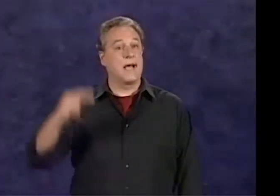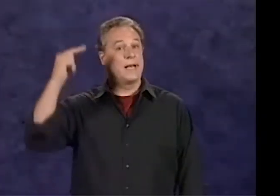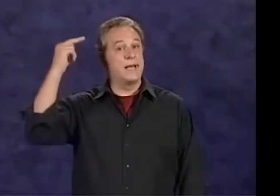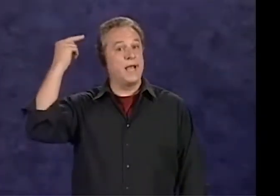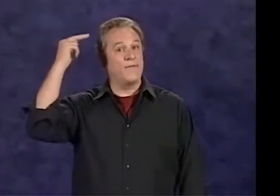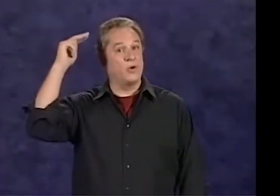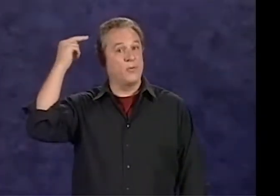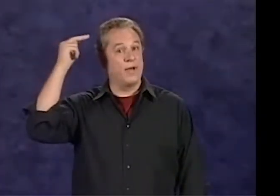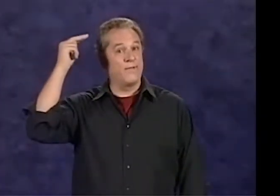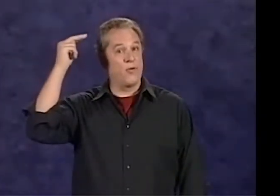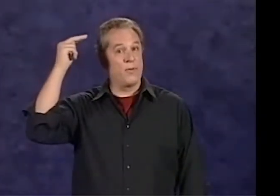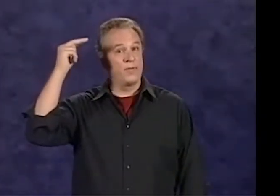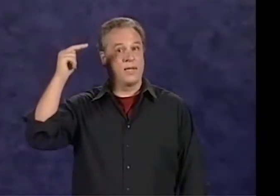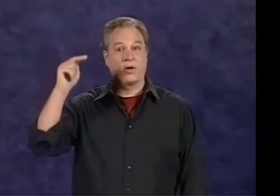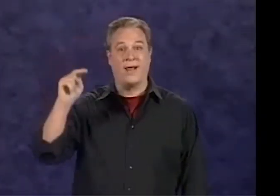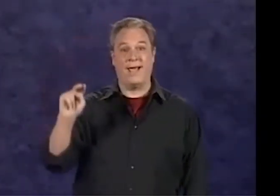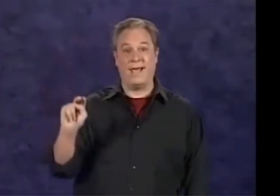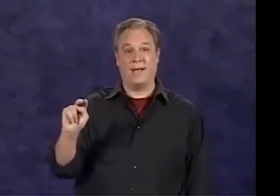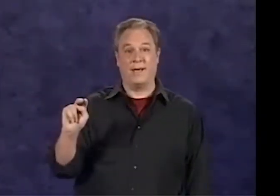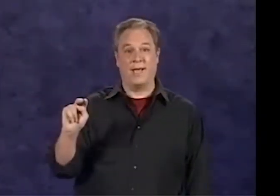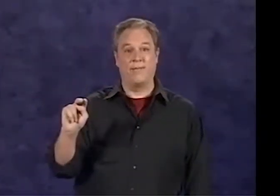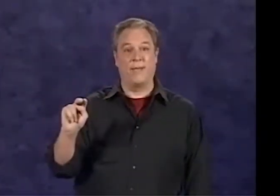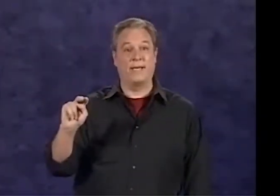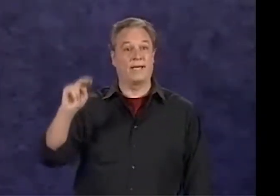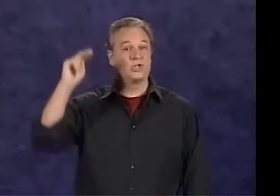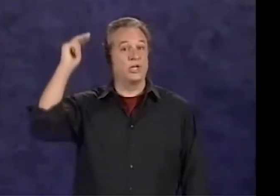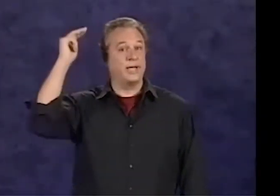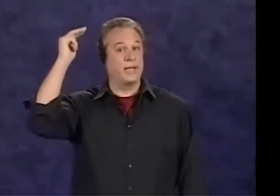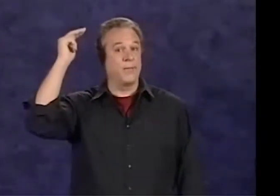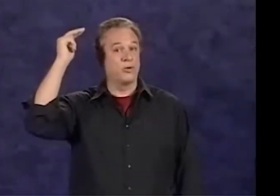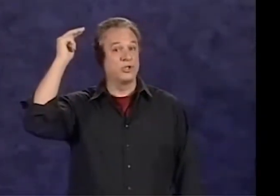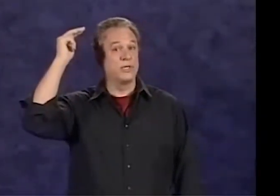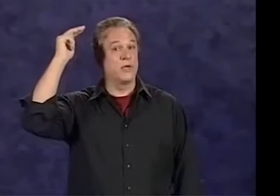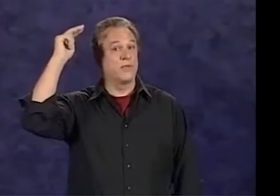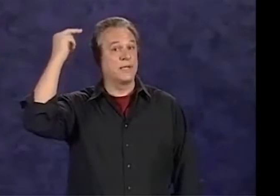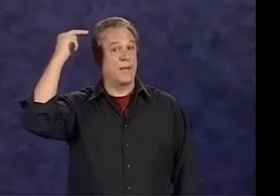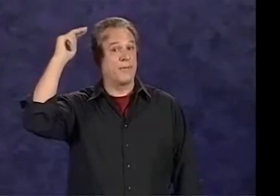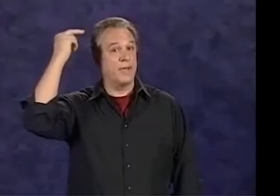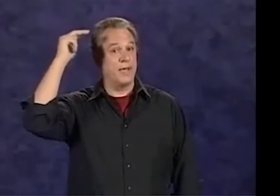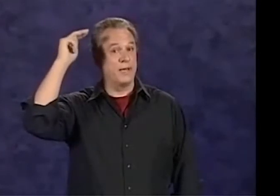Sign nephew by forming the letter N and making a shaking motion near the top of the head.